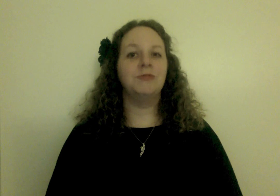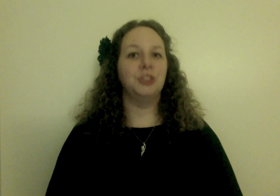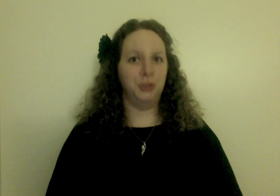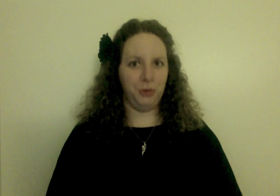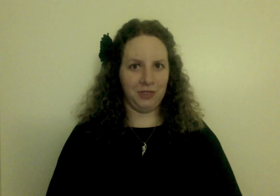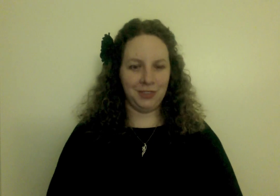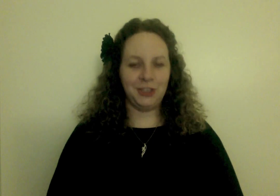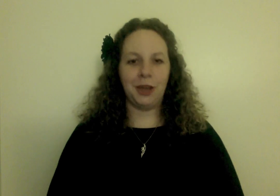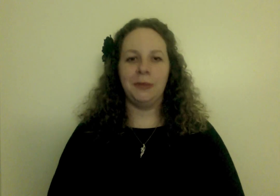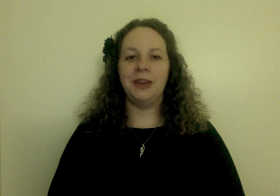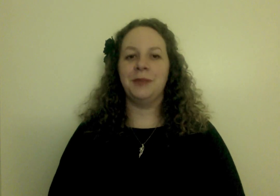Shoes is the topic.